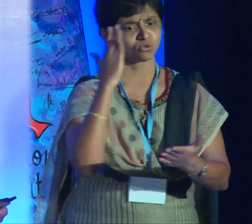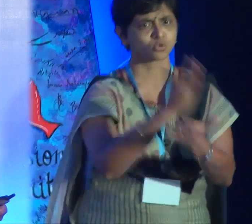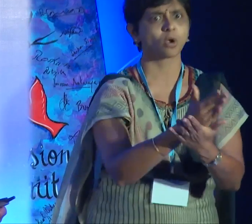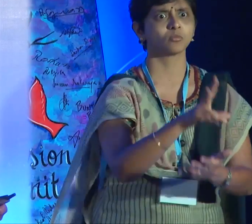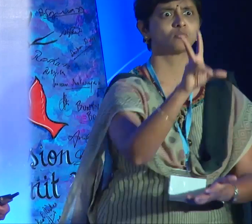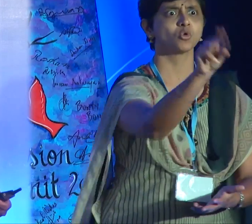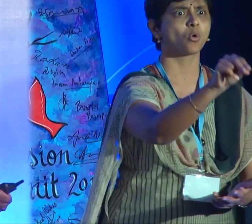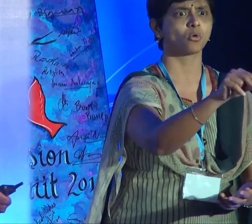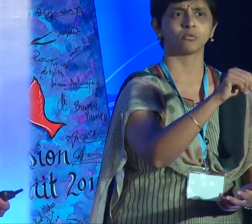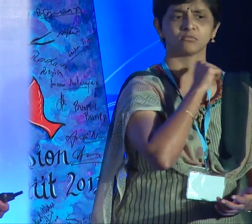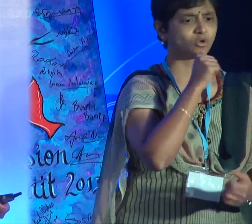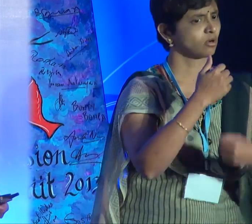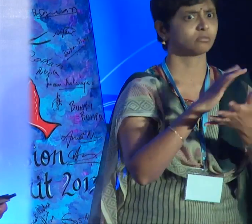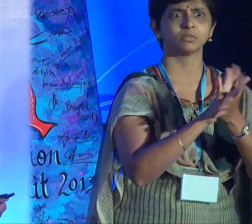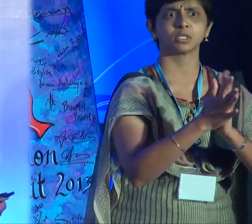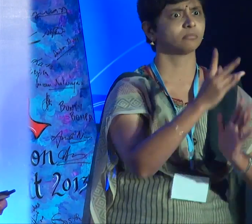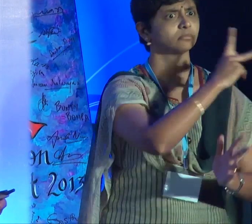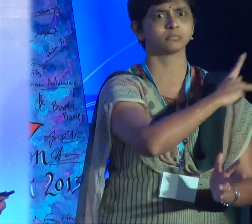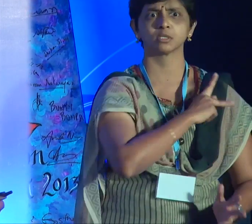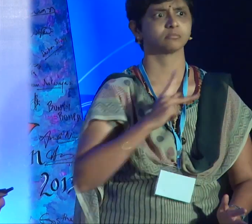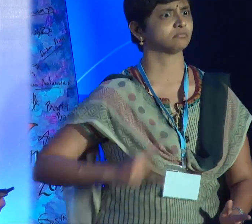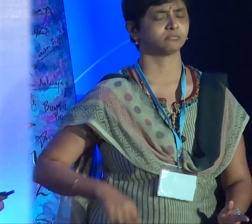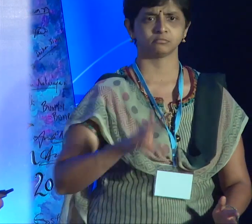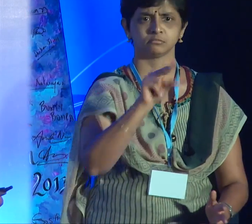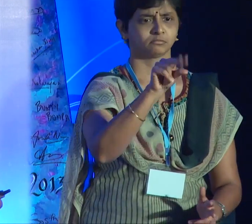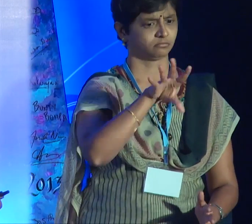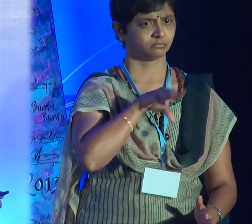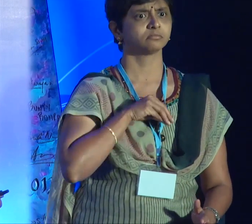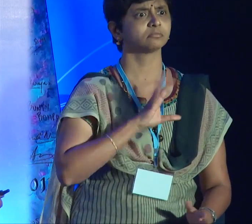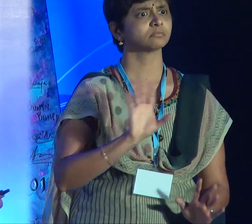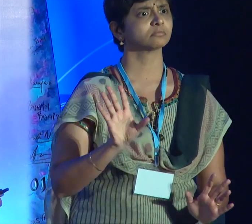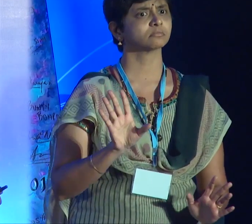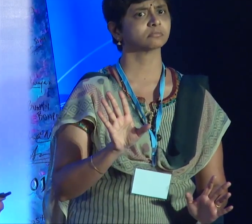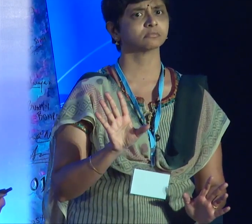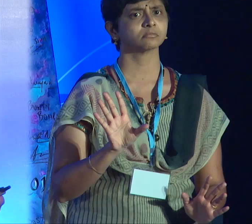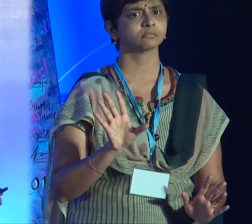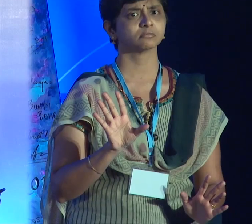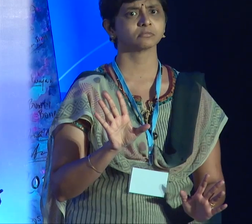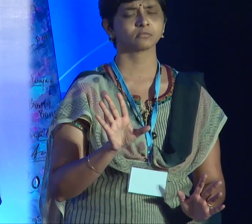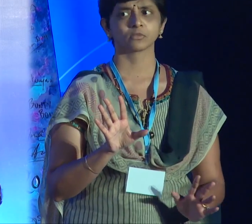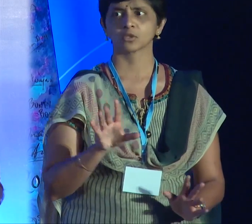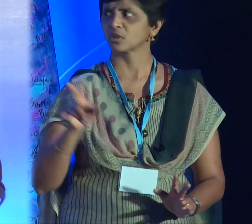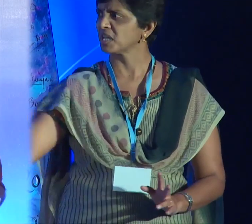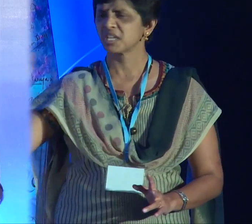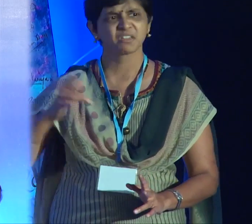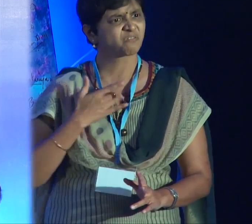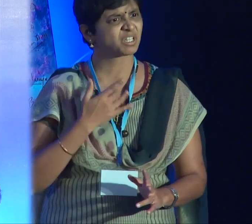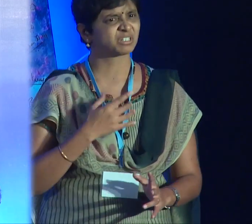becoming the king. And I feel this is an act of extreme cruelty.